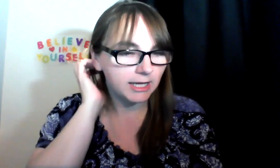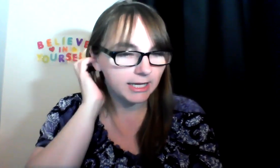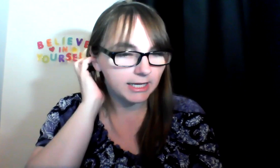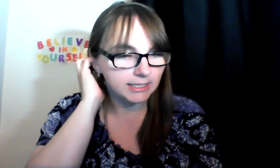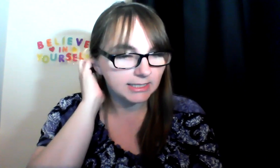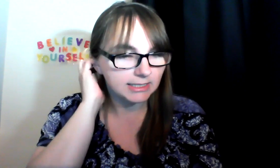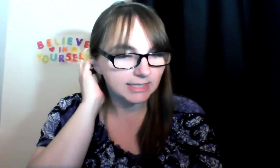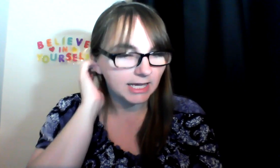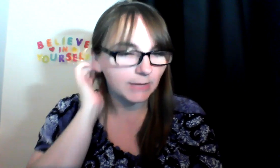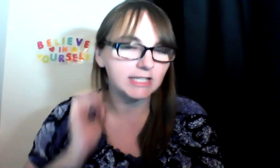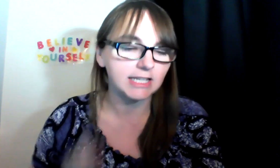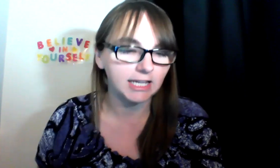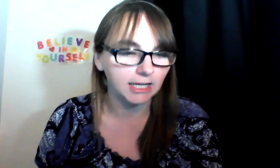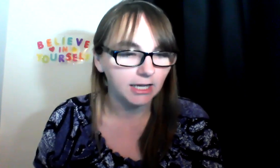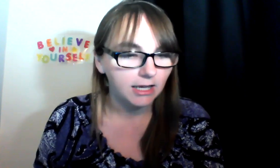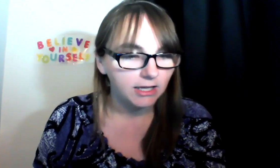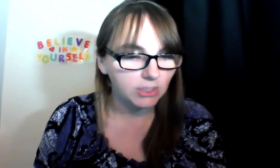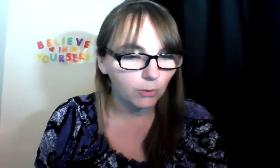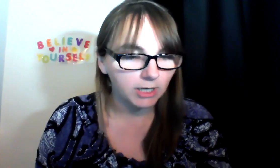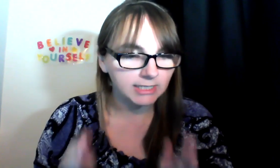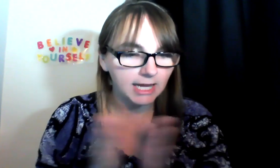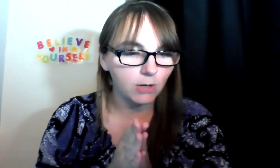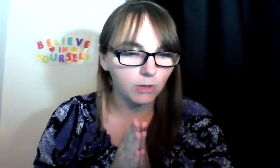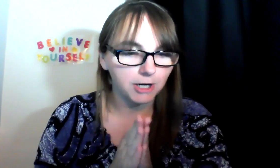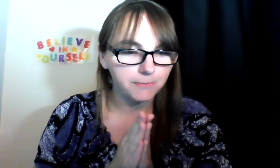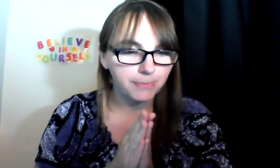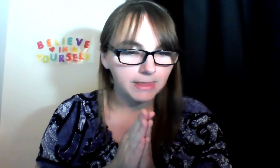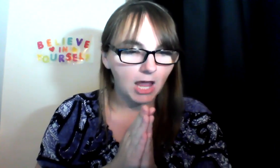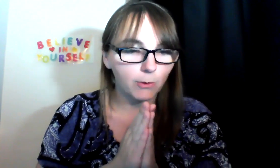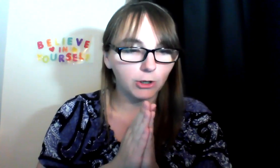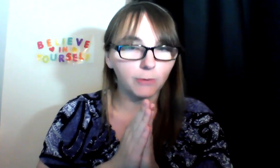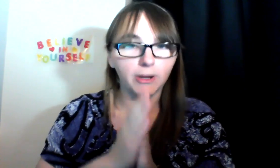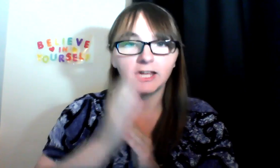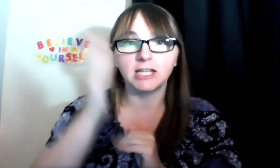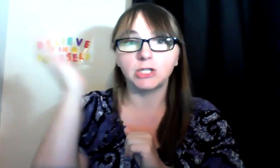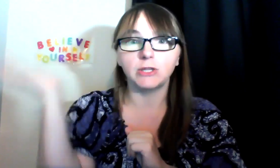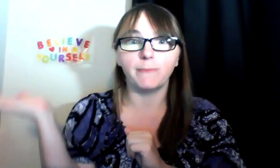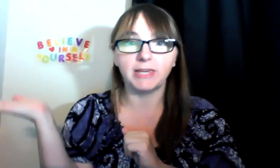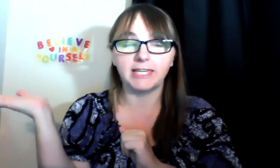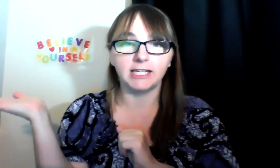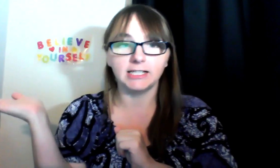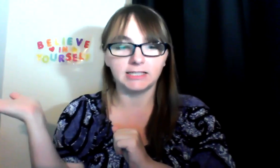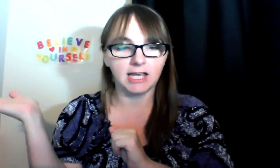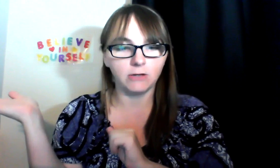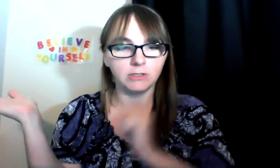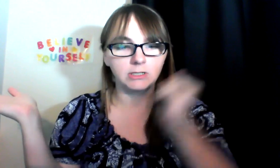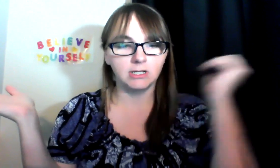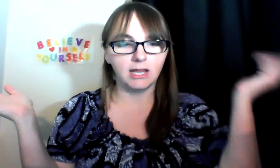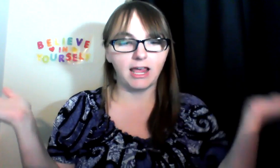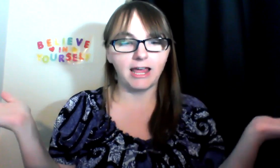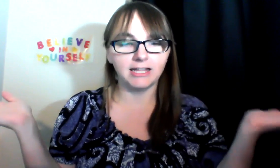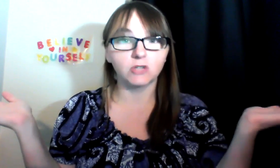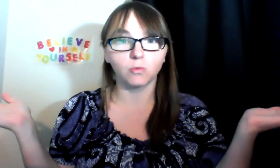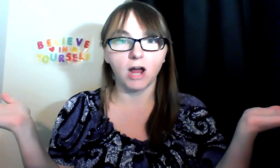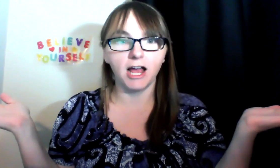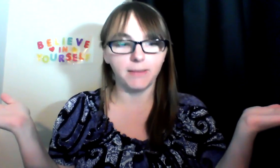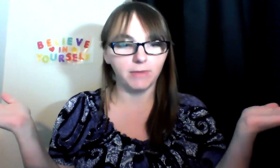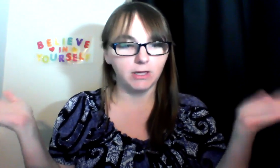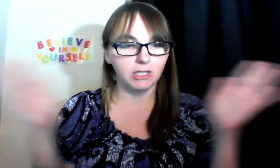is segmenting. So we're going to take a word and we're going to break it into the beginning sound and it's rhyme. So